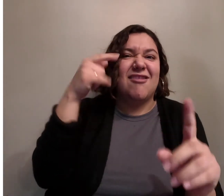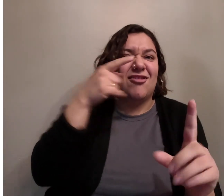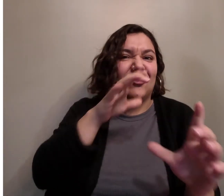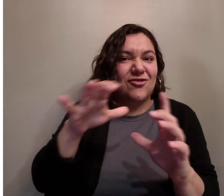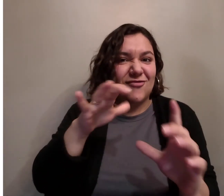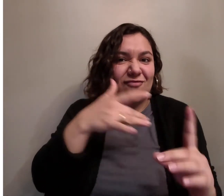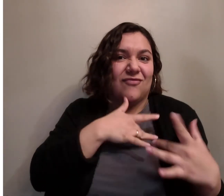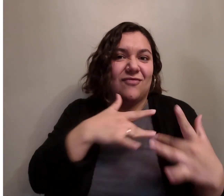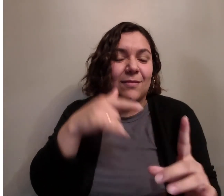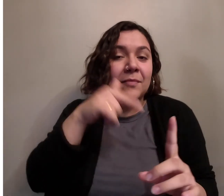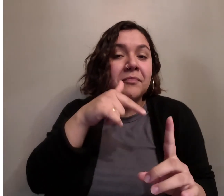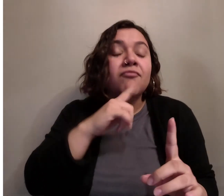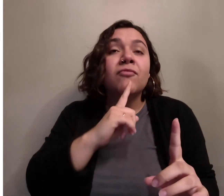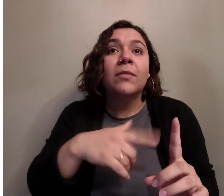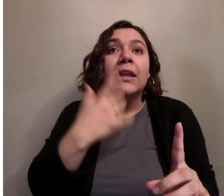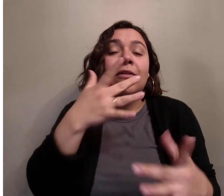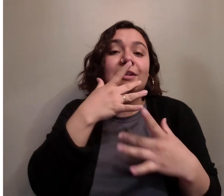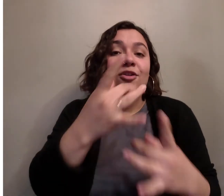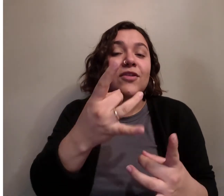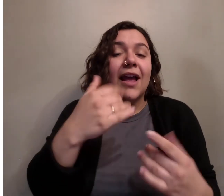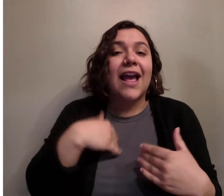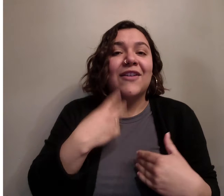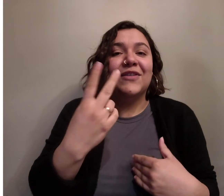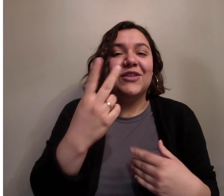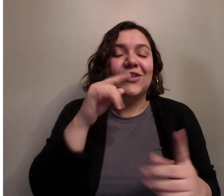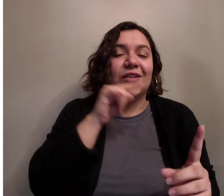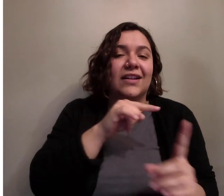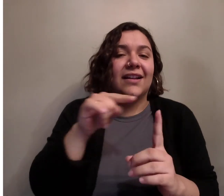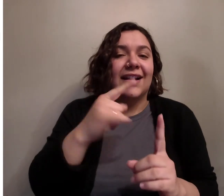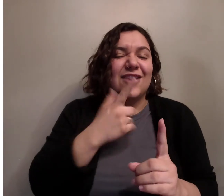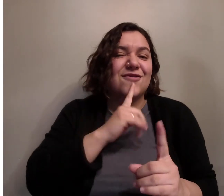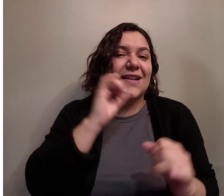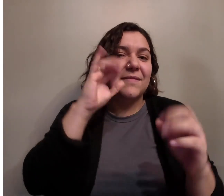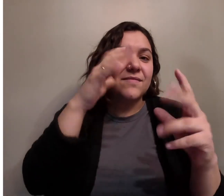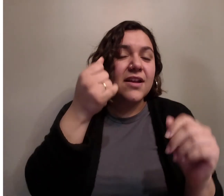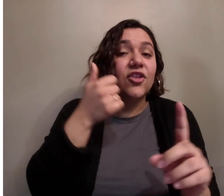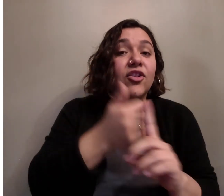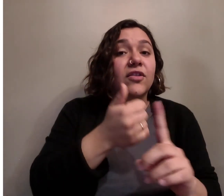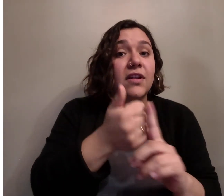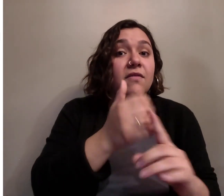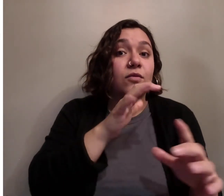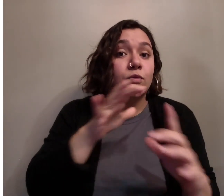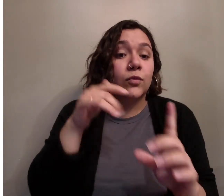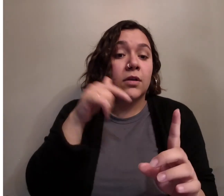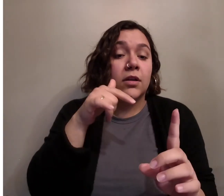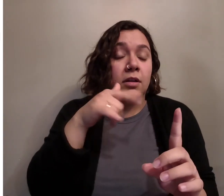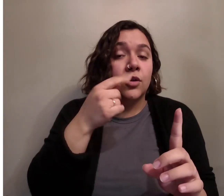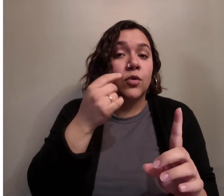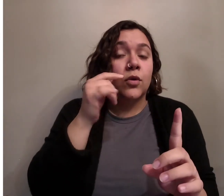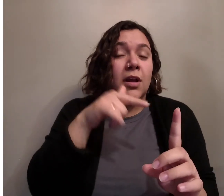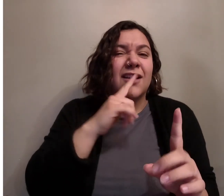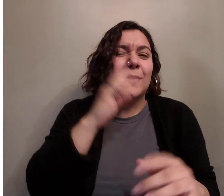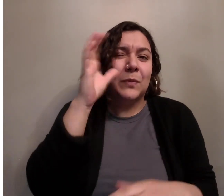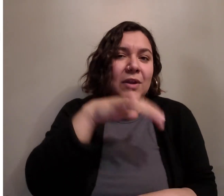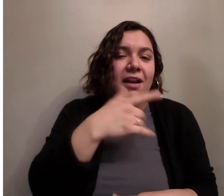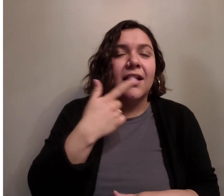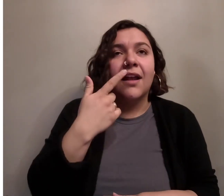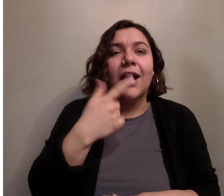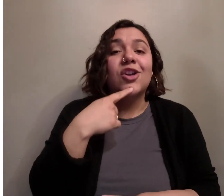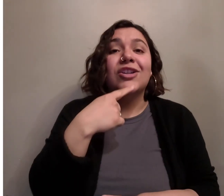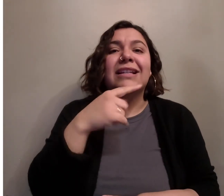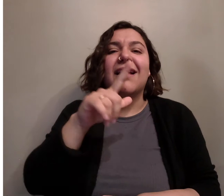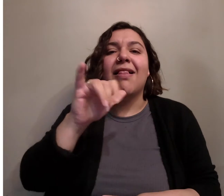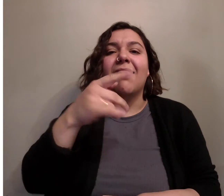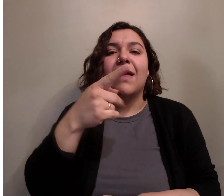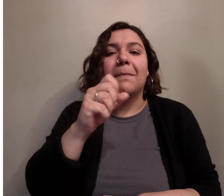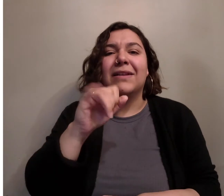Well, but you know what's kind of amazing about what she's doing, and it was actually interesting. There's two aspects of this that are amazing. What she's doing, this